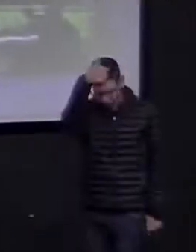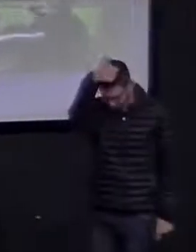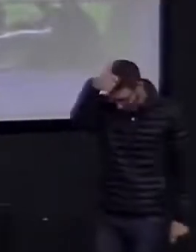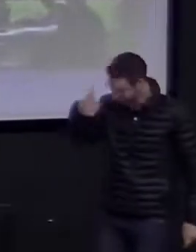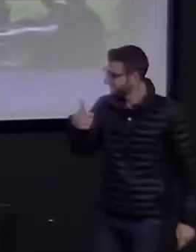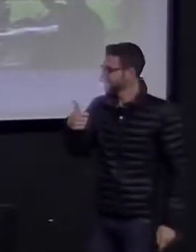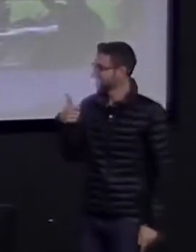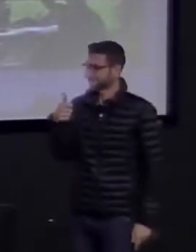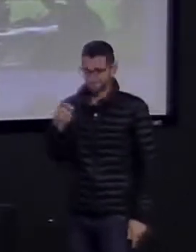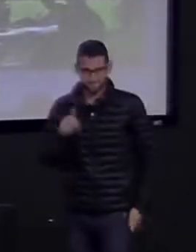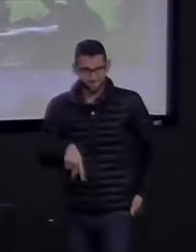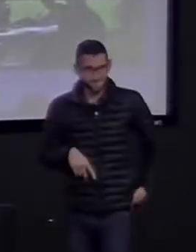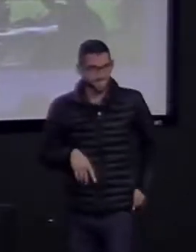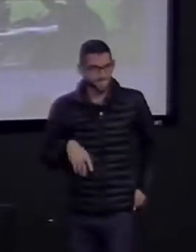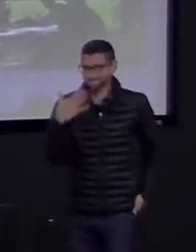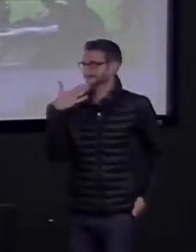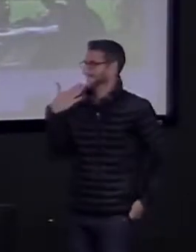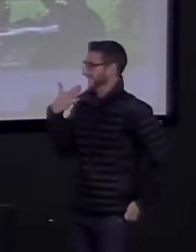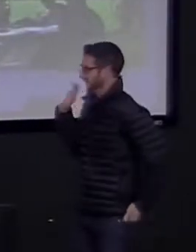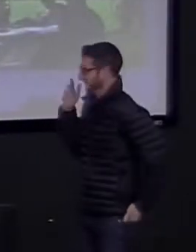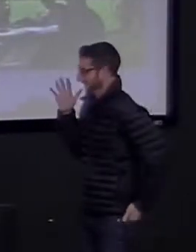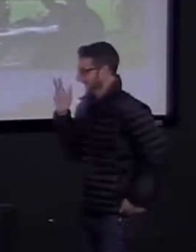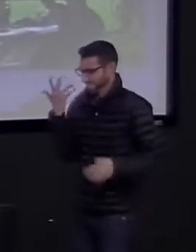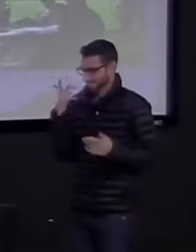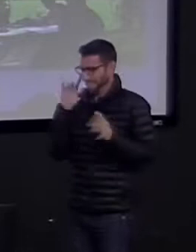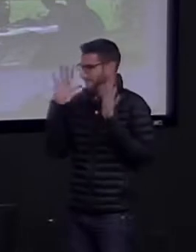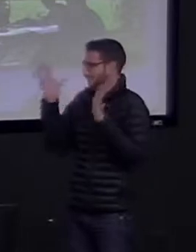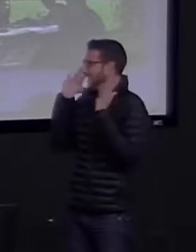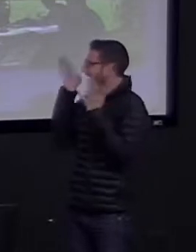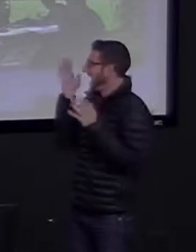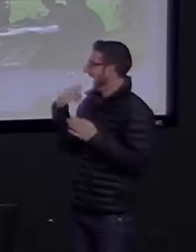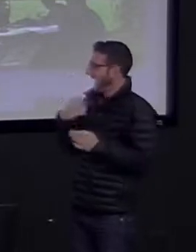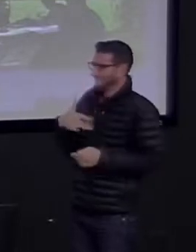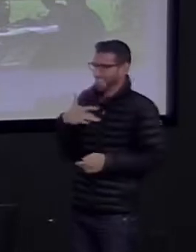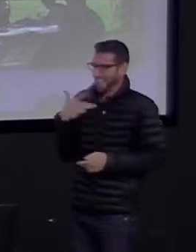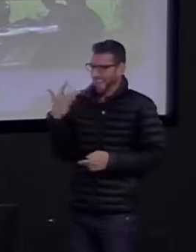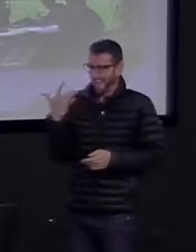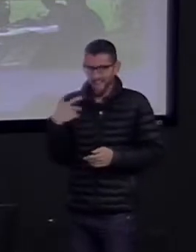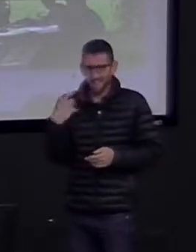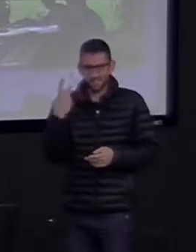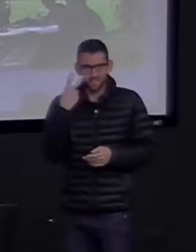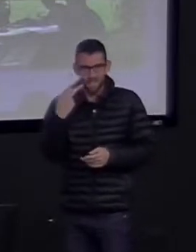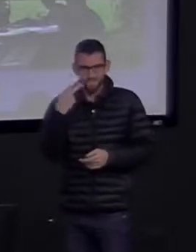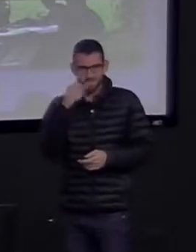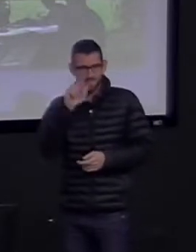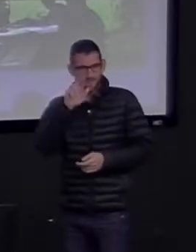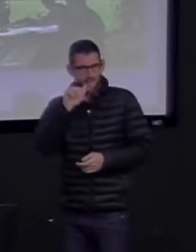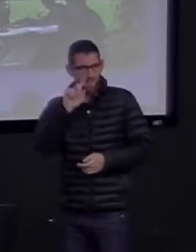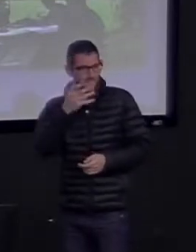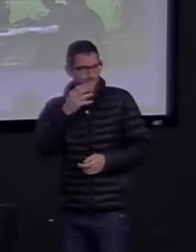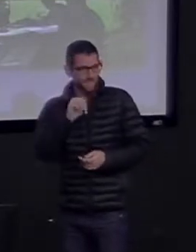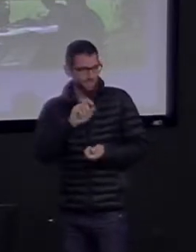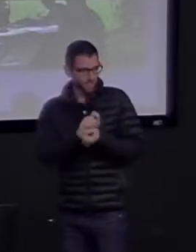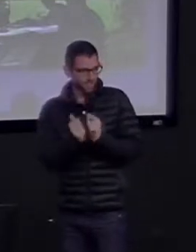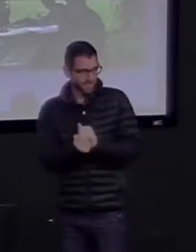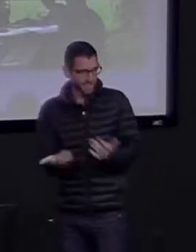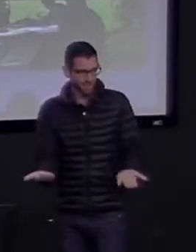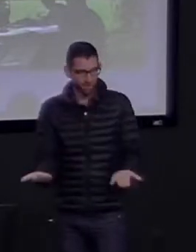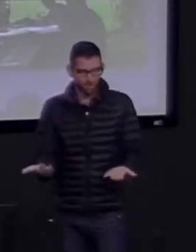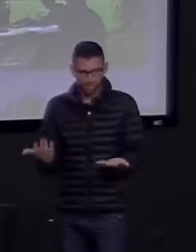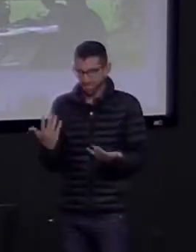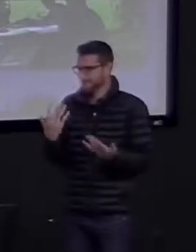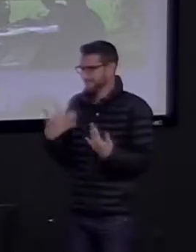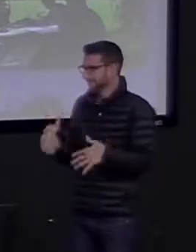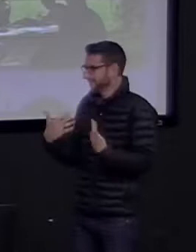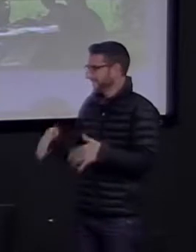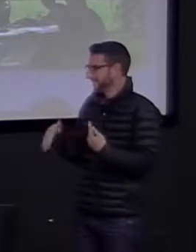Will the camera get me here? Okay. Thank you so much for a great presentation. I think